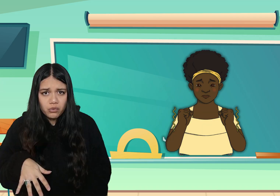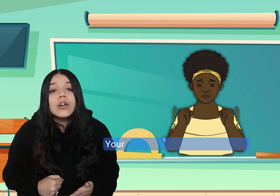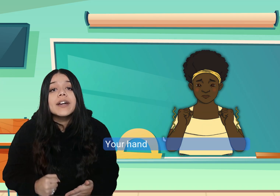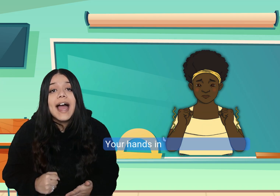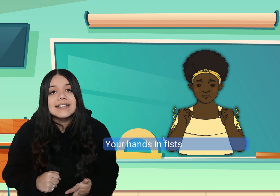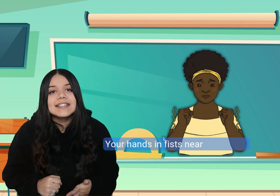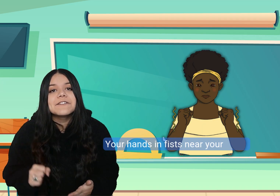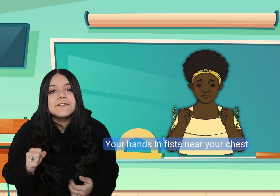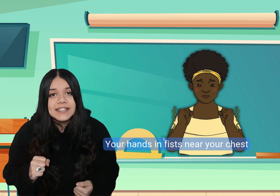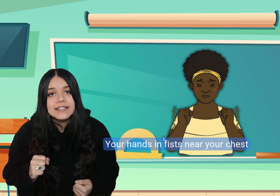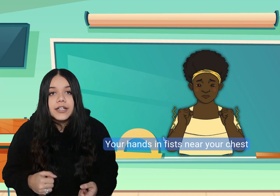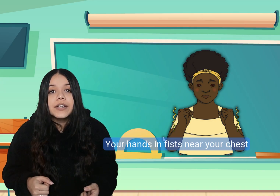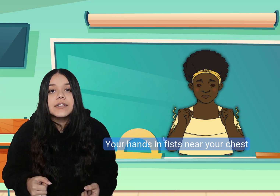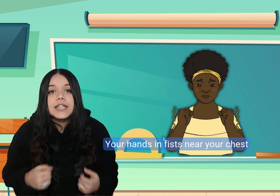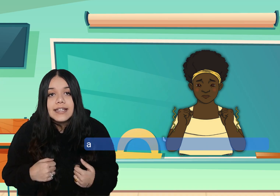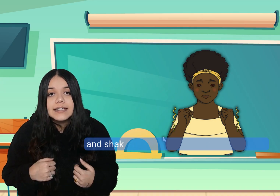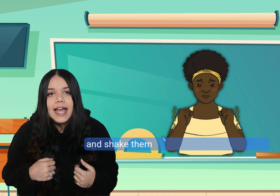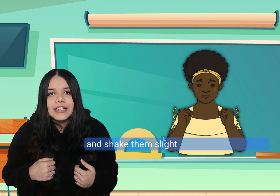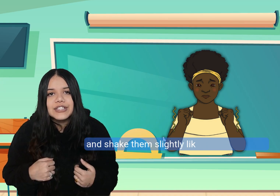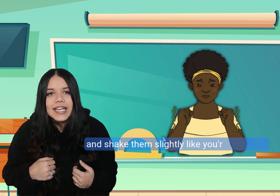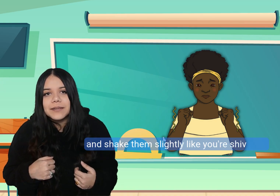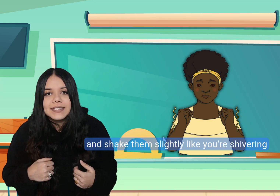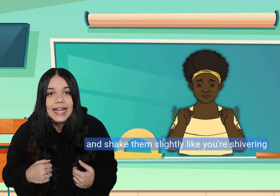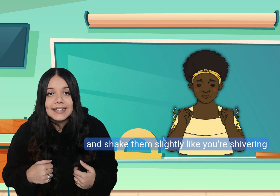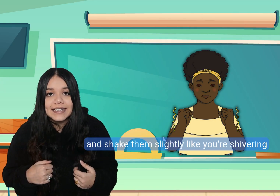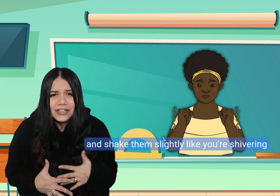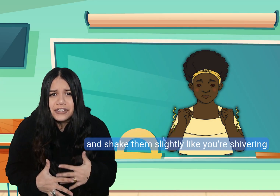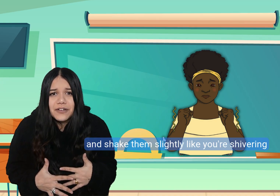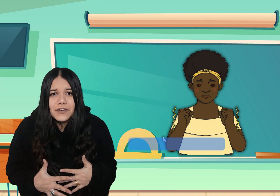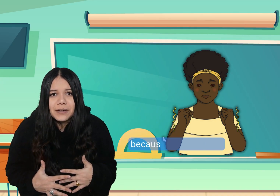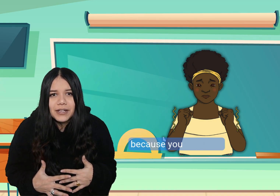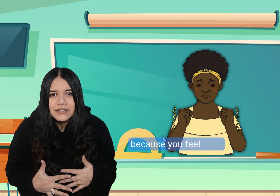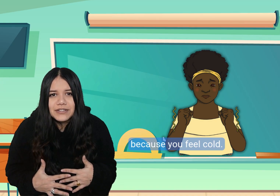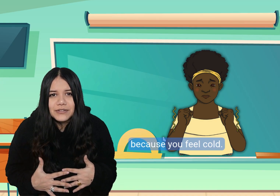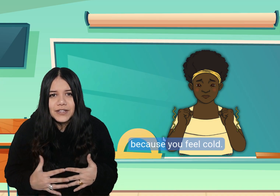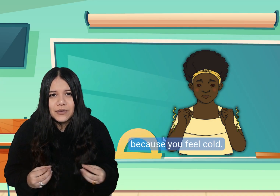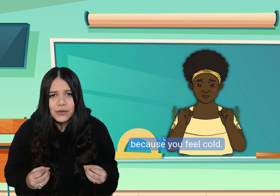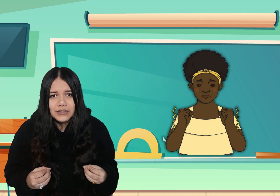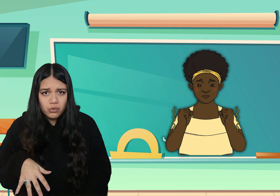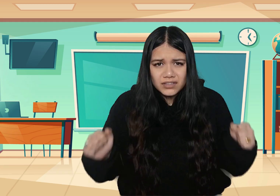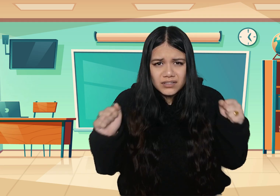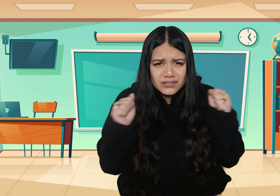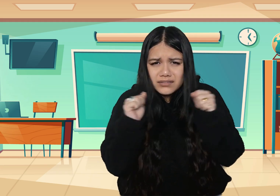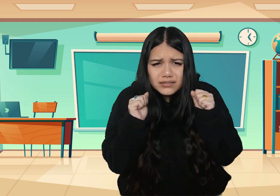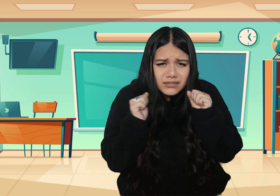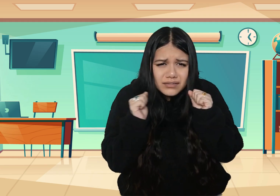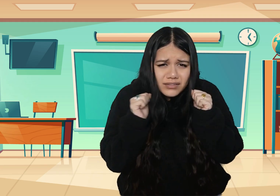Hold your hands in fists near your chest and shake them slightly, like you're shivering because you feel cold.